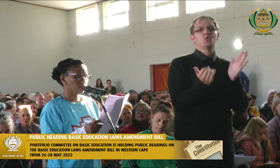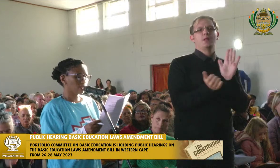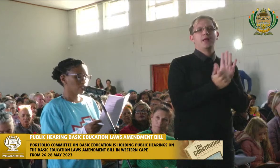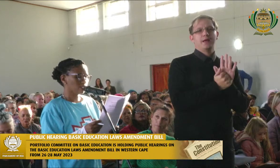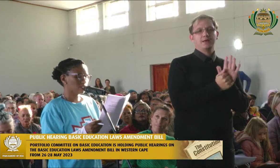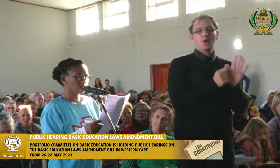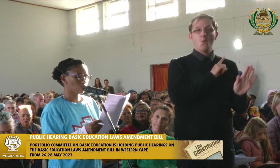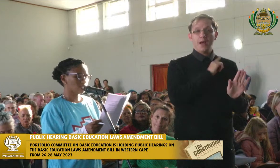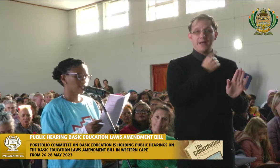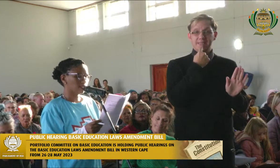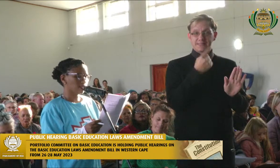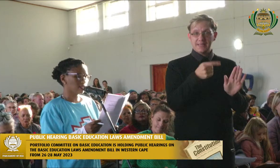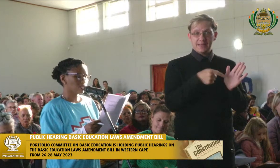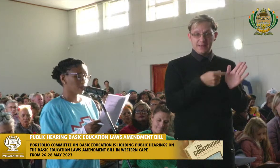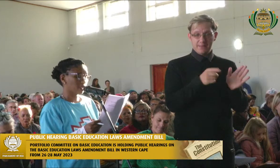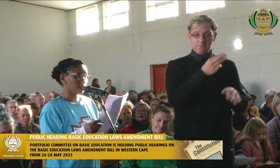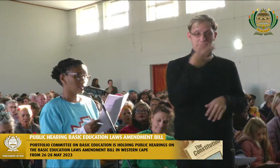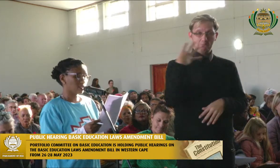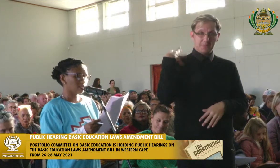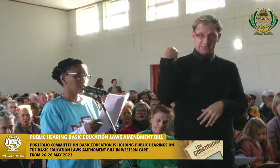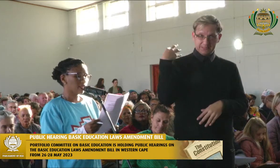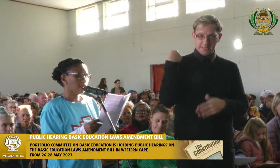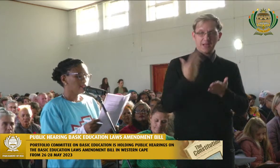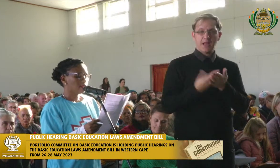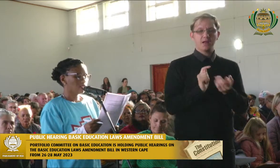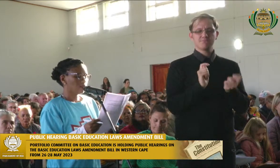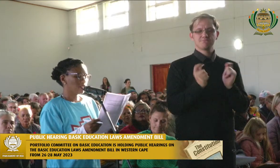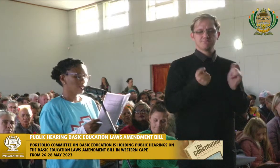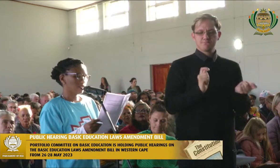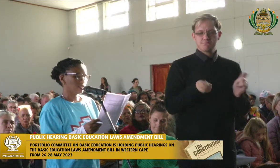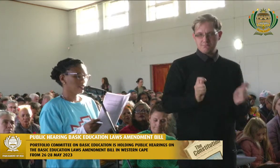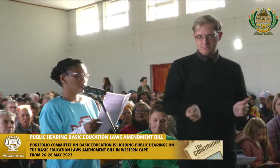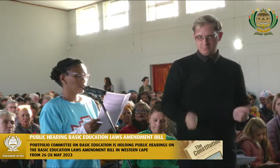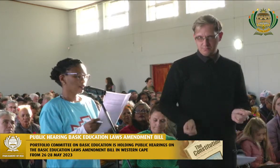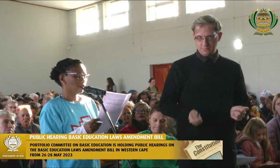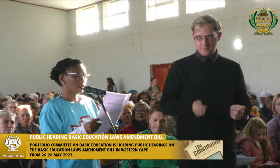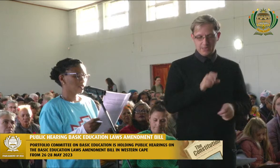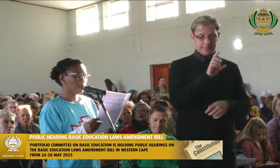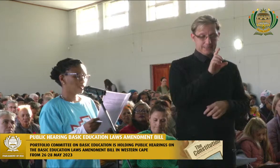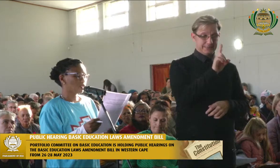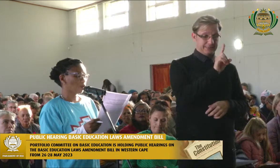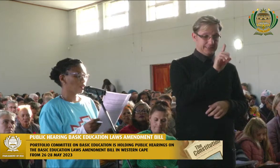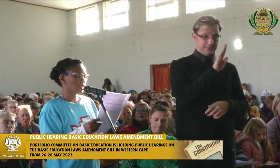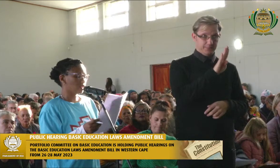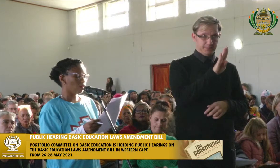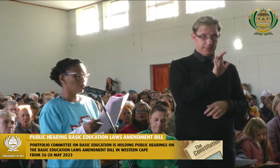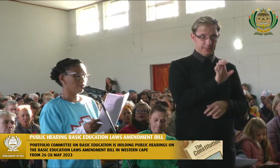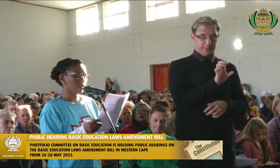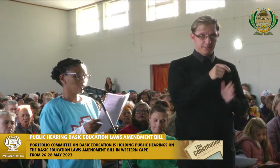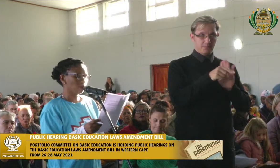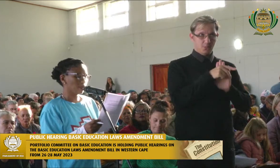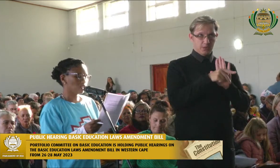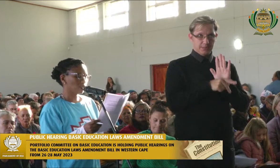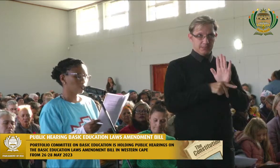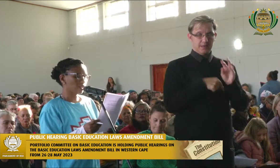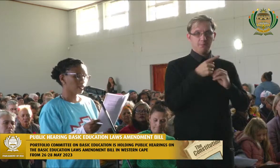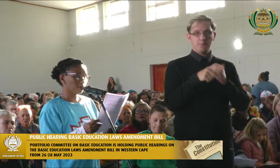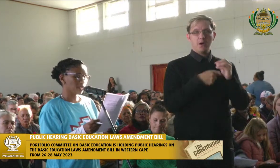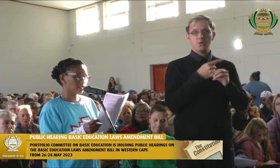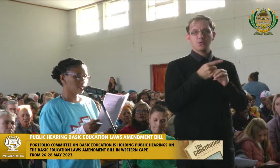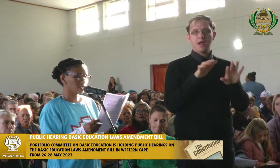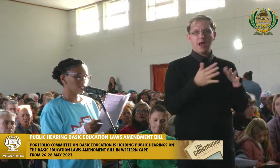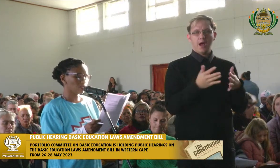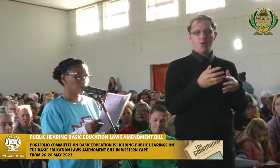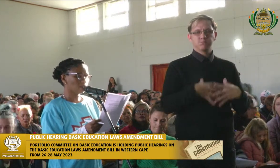make regulations concerning learners' pregnancies, the DBE. The DBE's policy on the prevention and management of